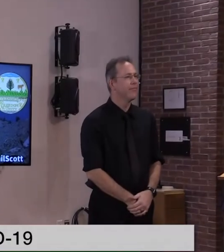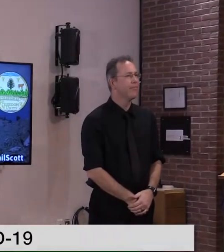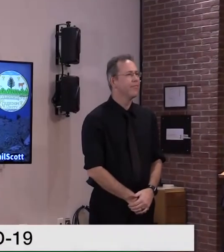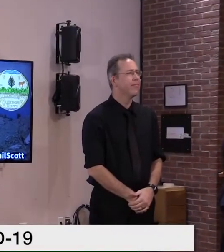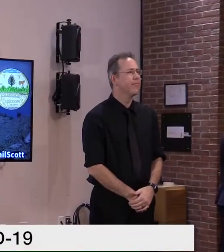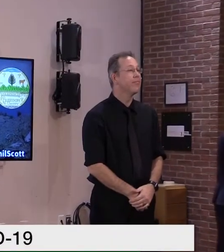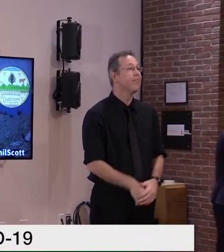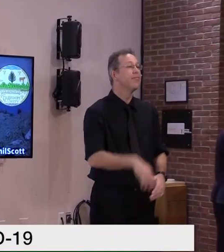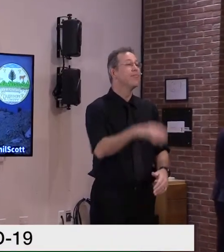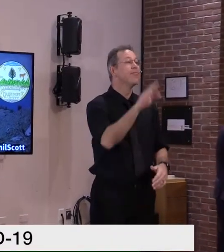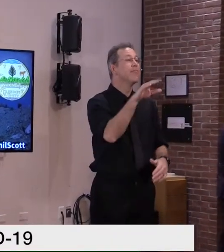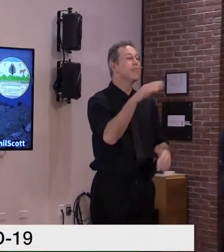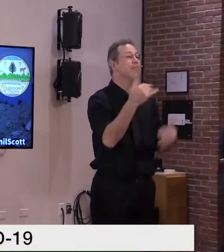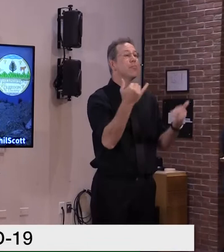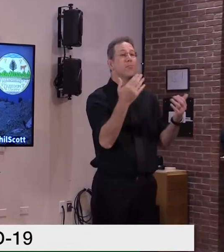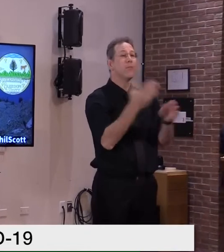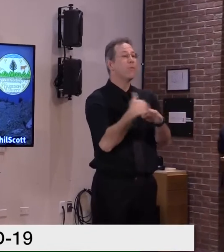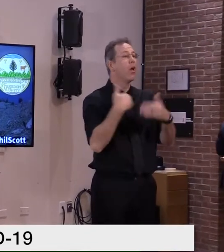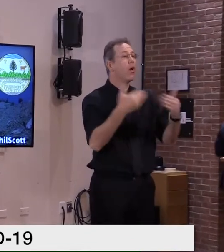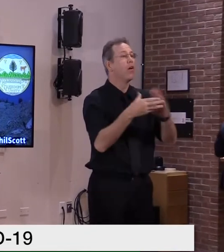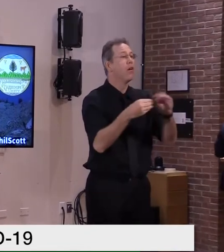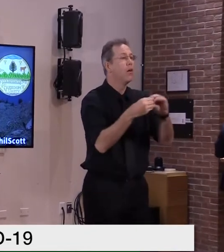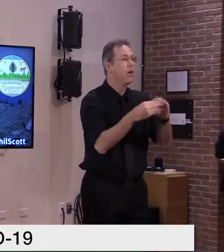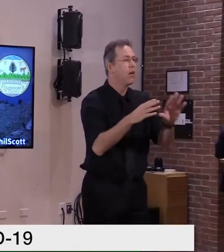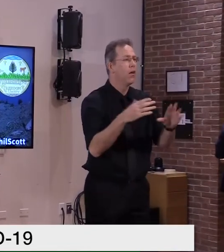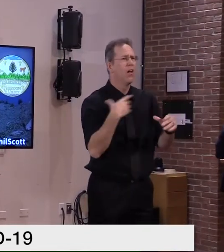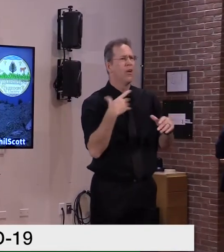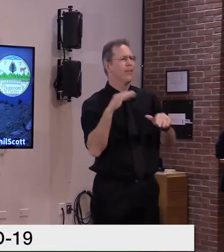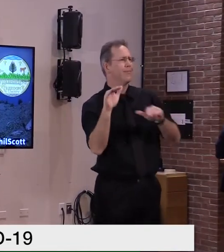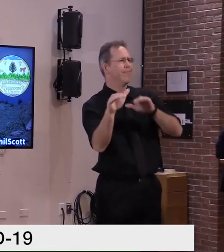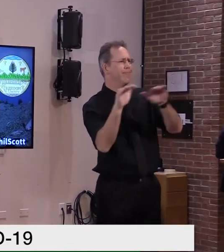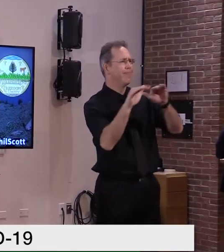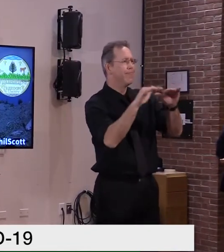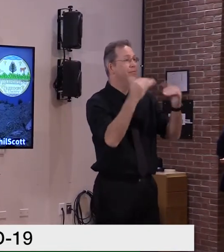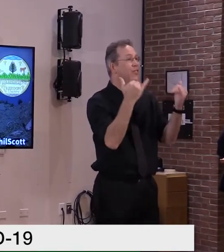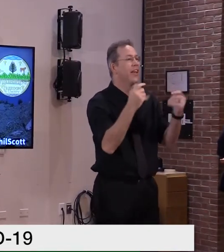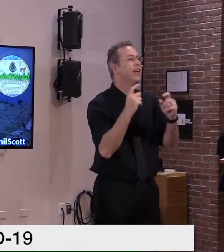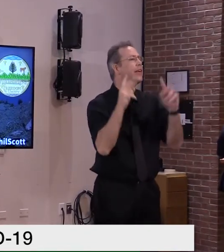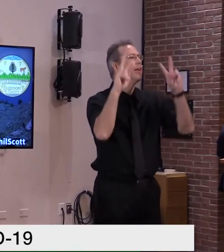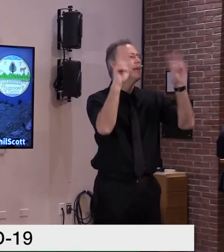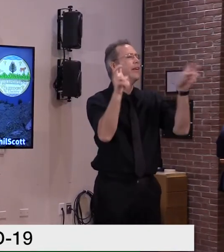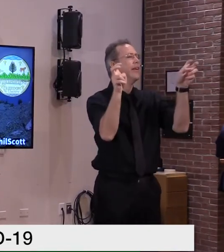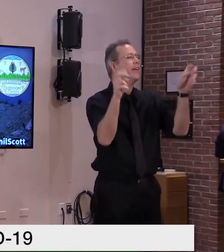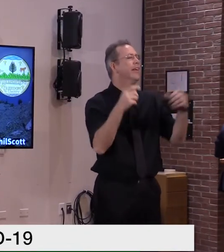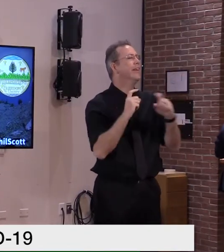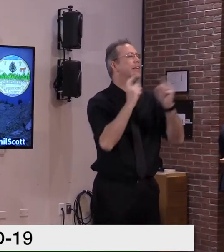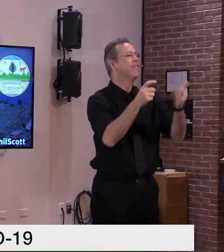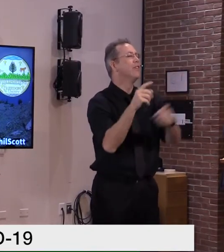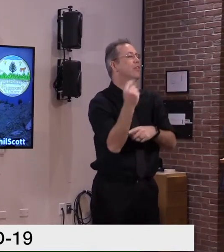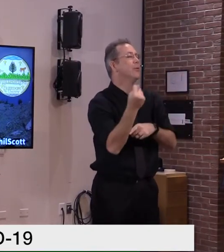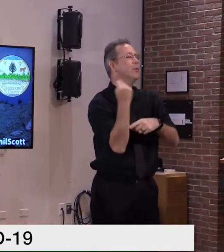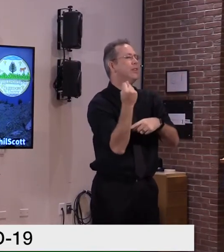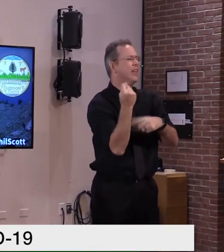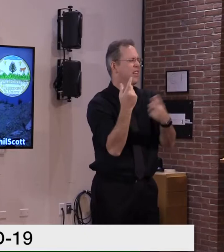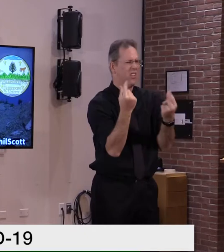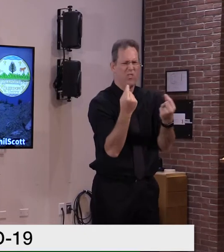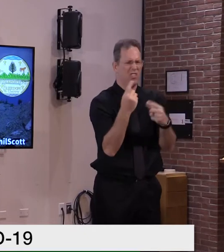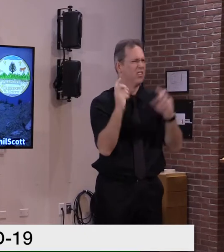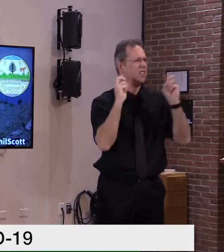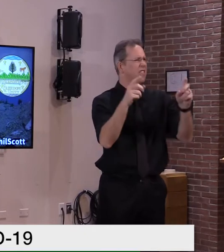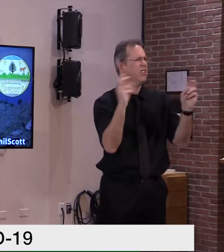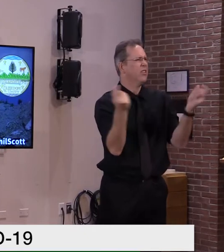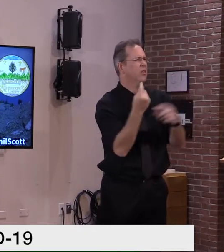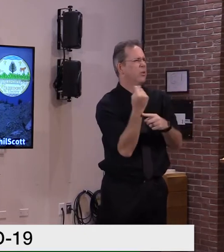Before I get into our updates, I want to remind everyone, today is Giving Tuesday, a day where those of us who